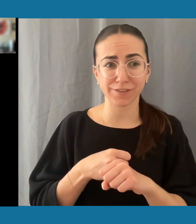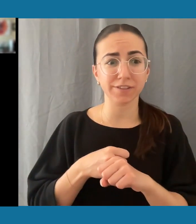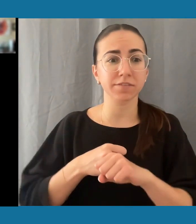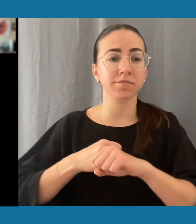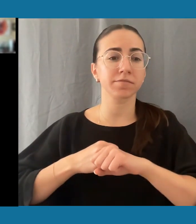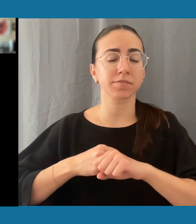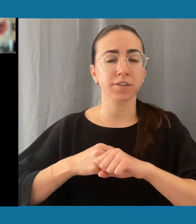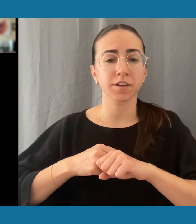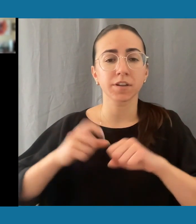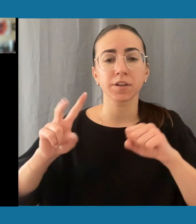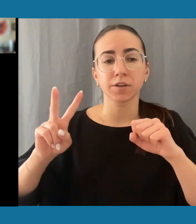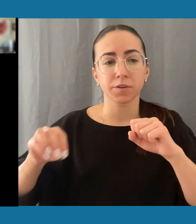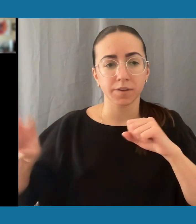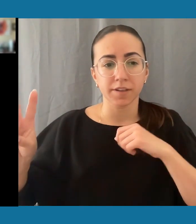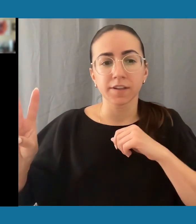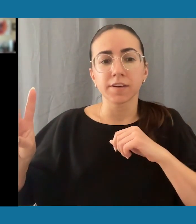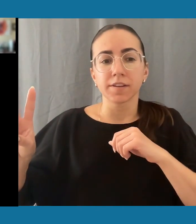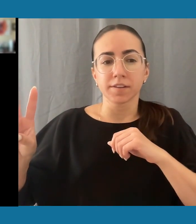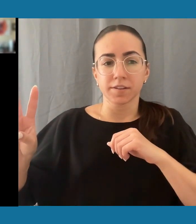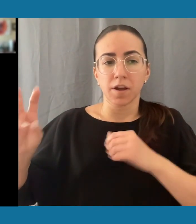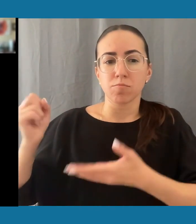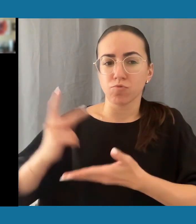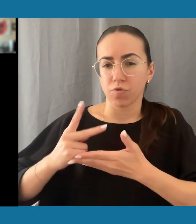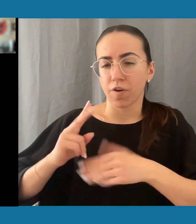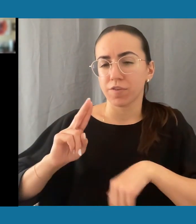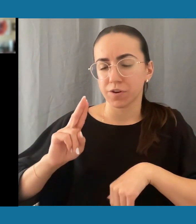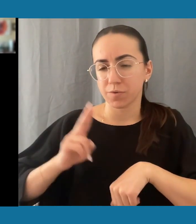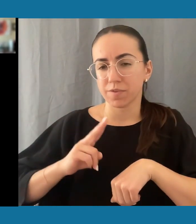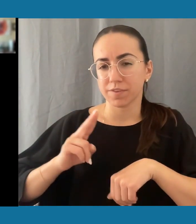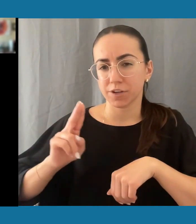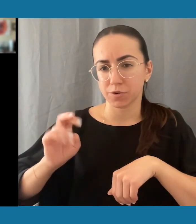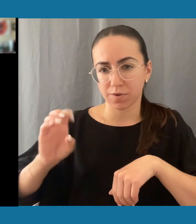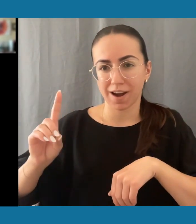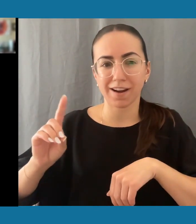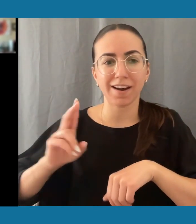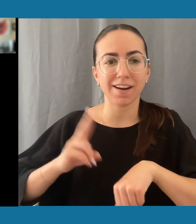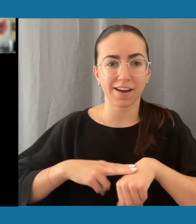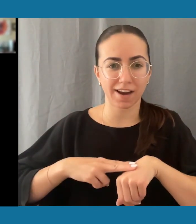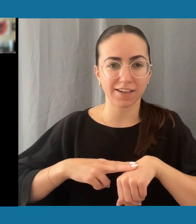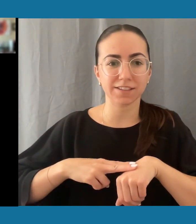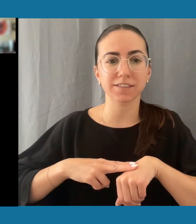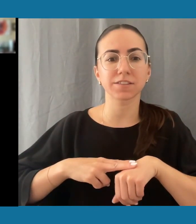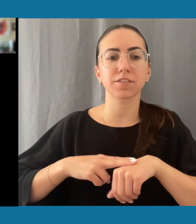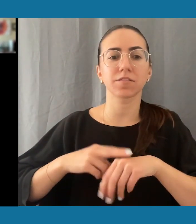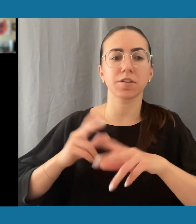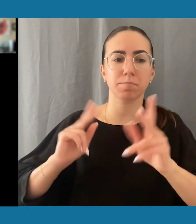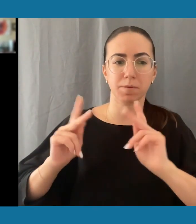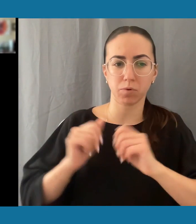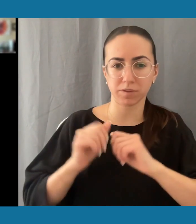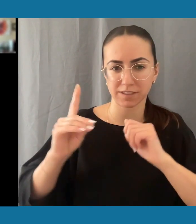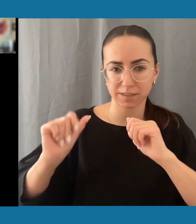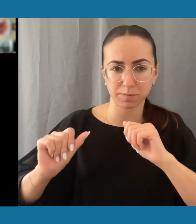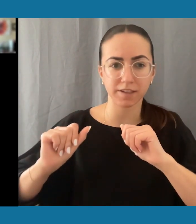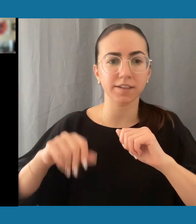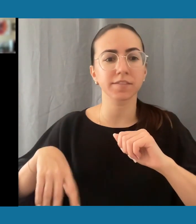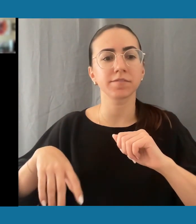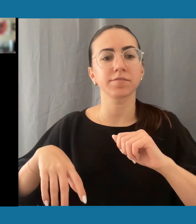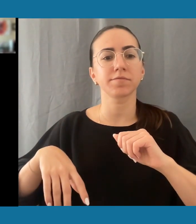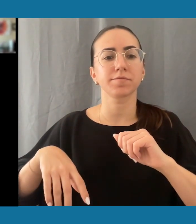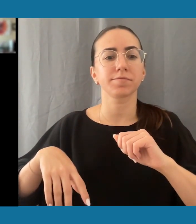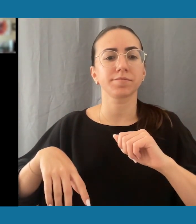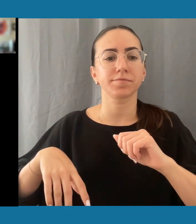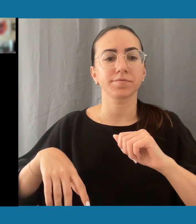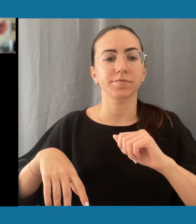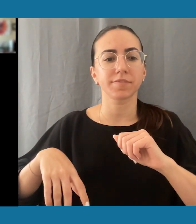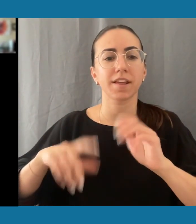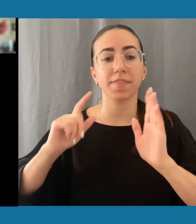of the United Nations Convention on the Rights of Persons with Disabilities recognized that supported